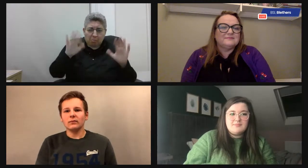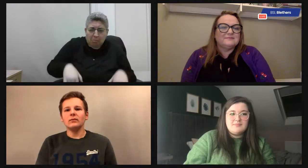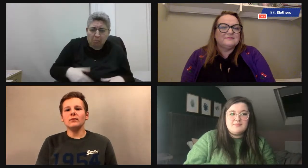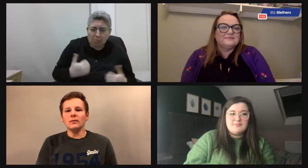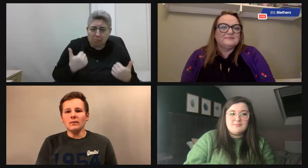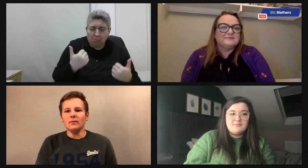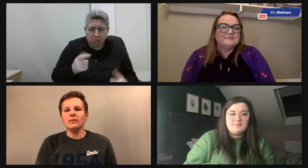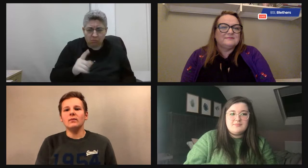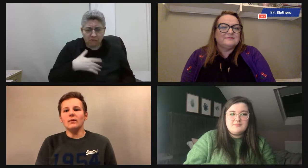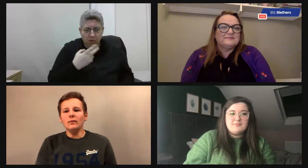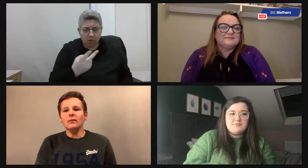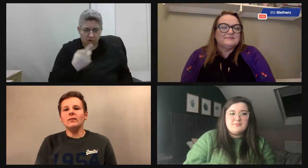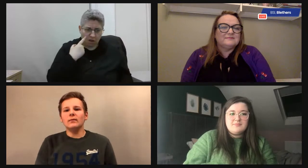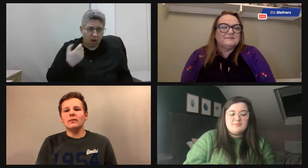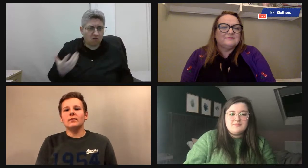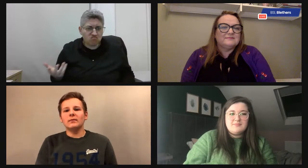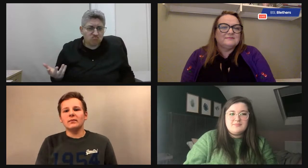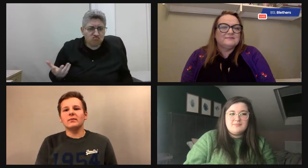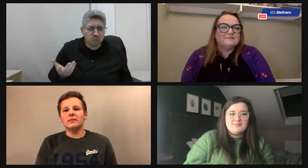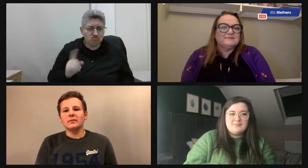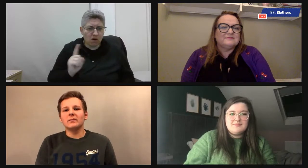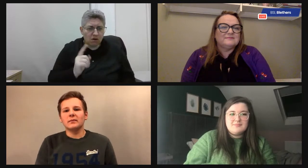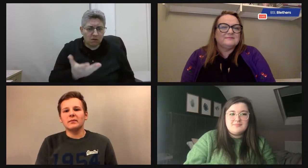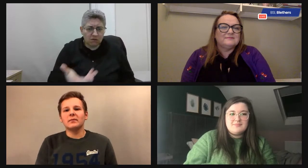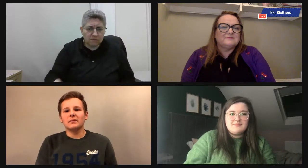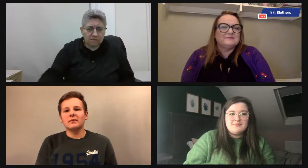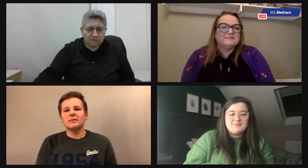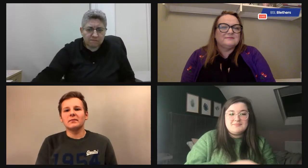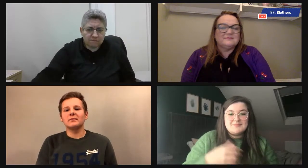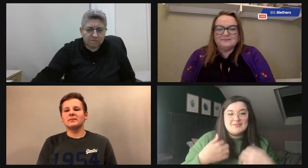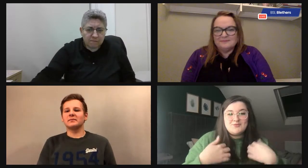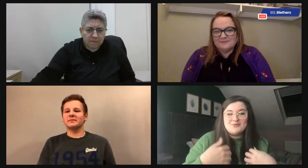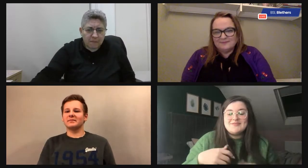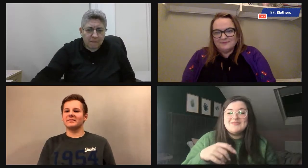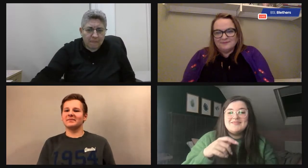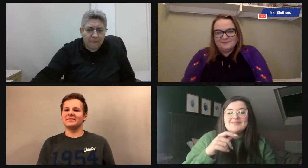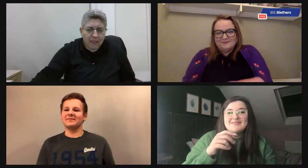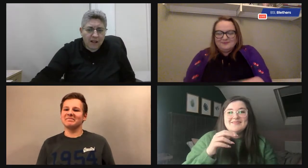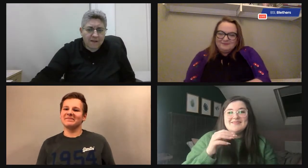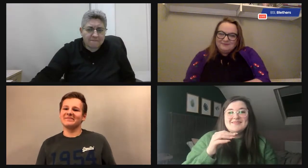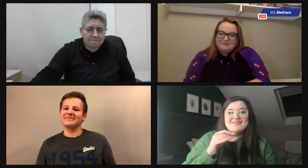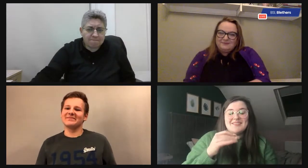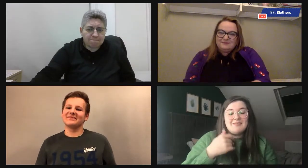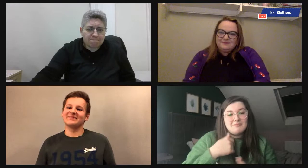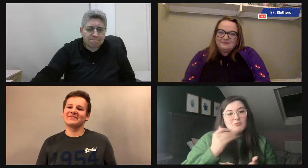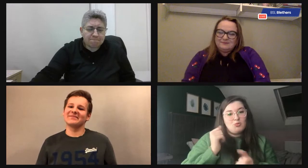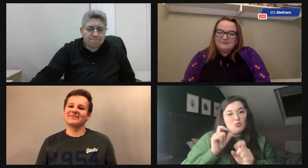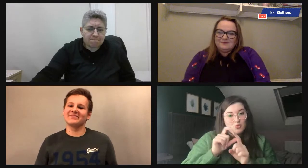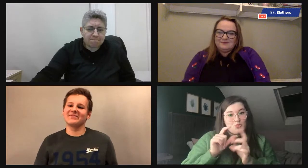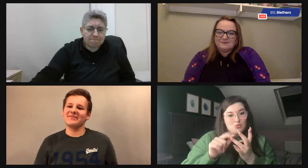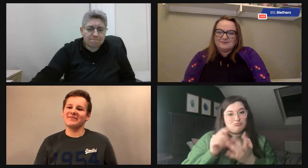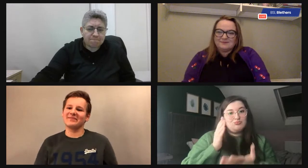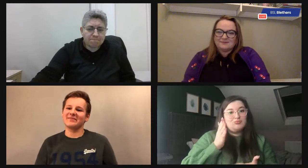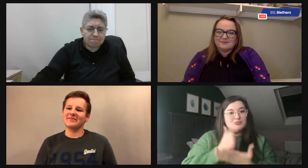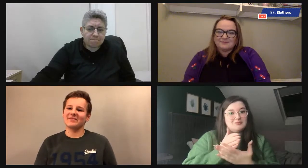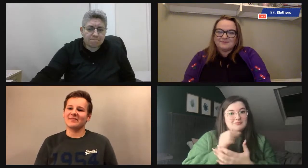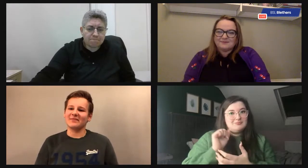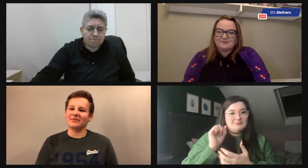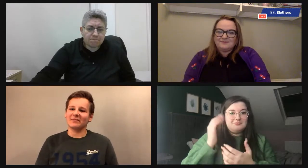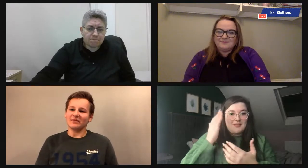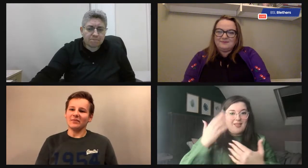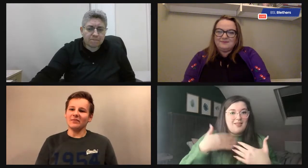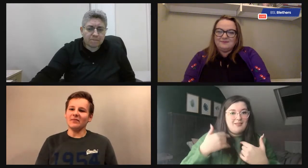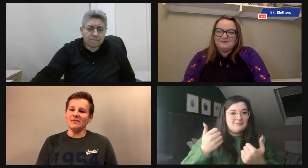health provision that's there, or do you feel unsure about it? What's your view about it? What an interesting